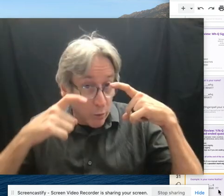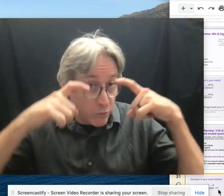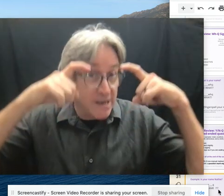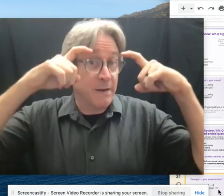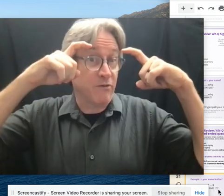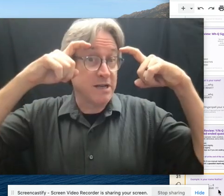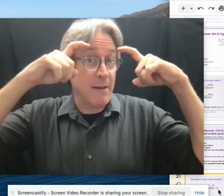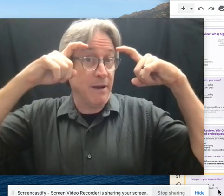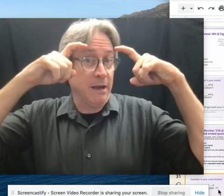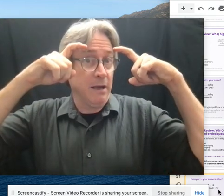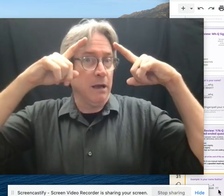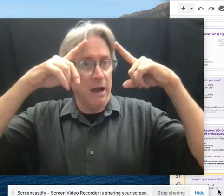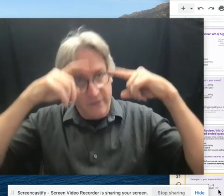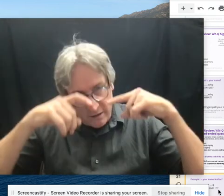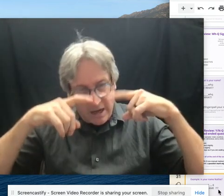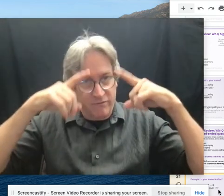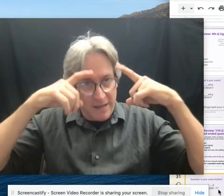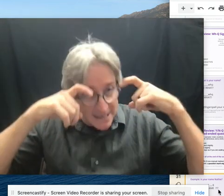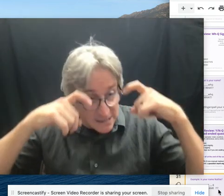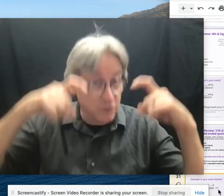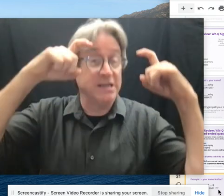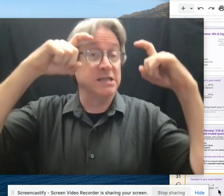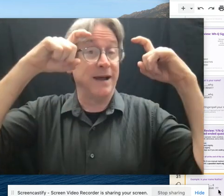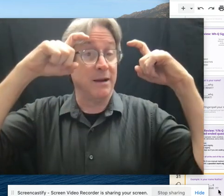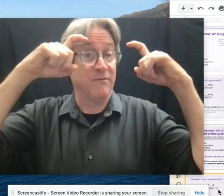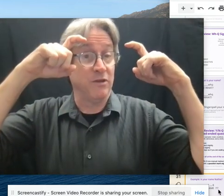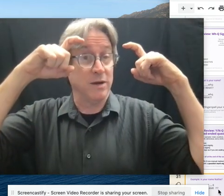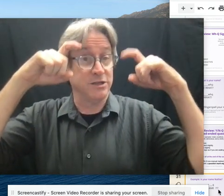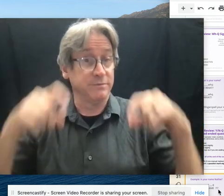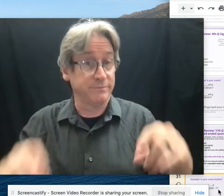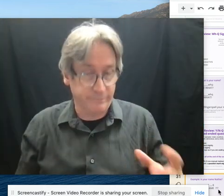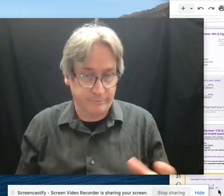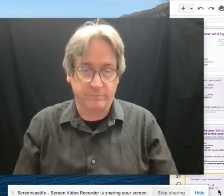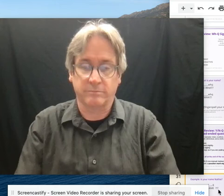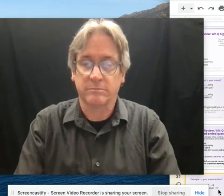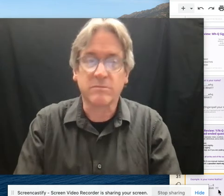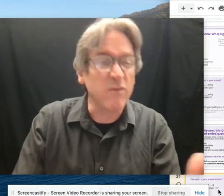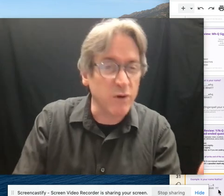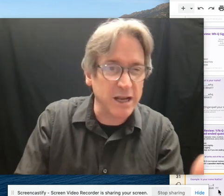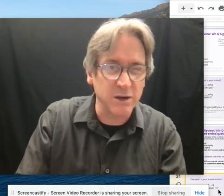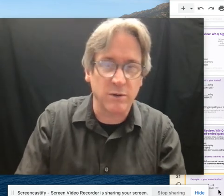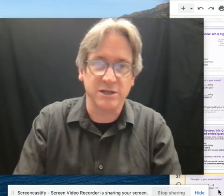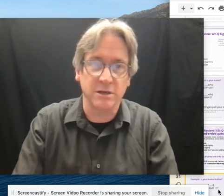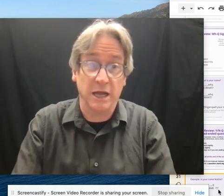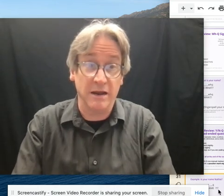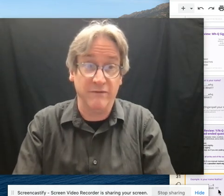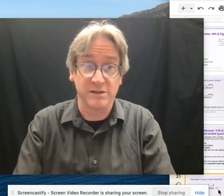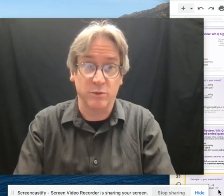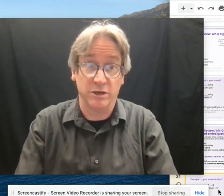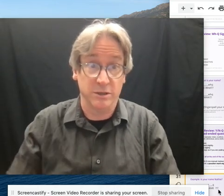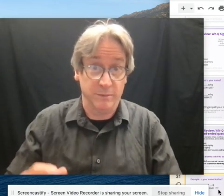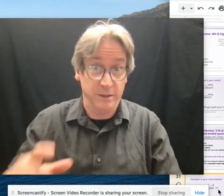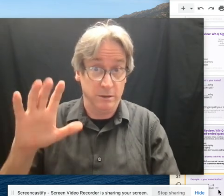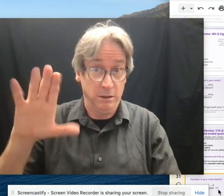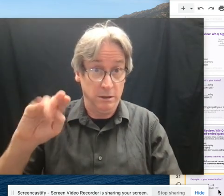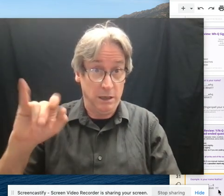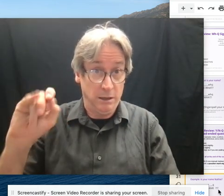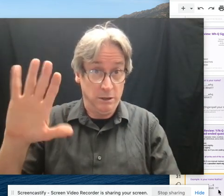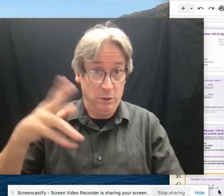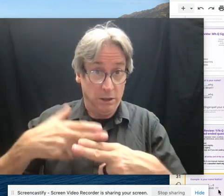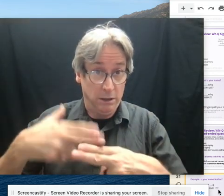So we raise it up for a topic, and then it kind of relaxes and raises back up for the question, for a yes-no question. It kind of feels weird so